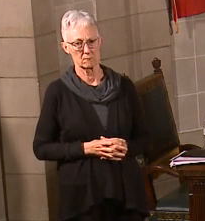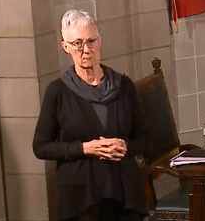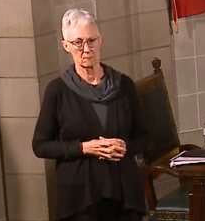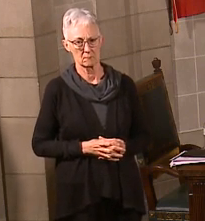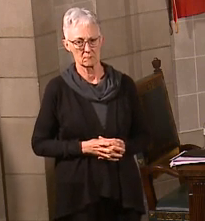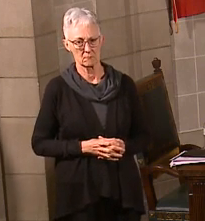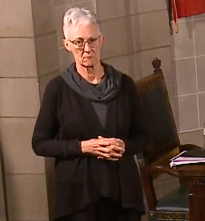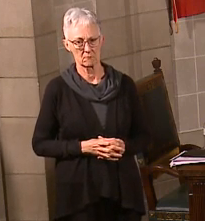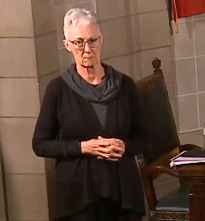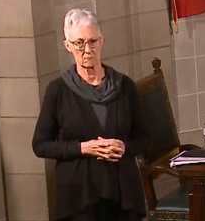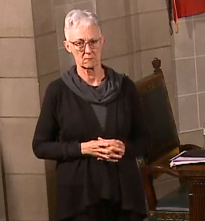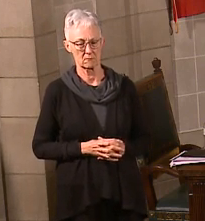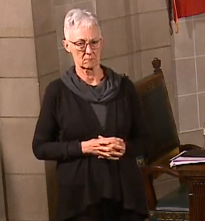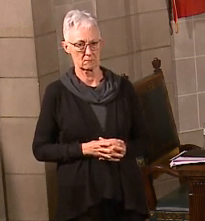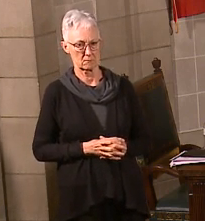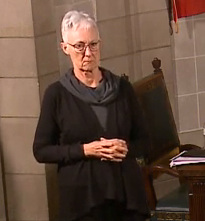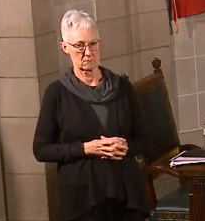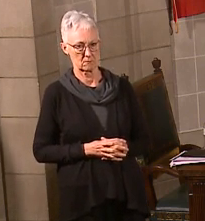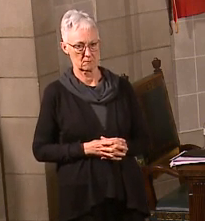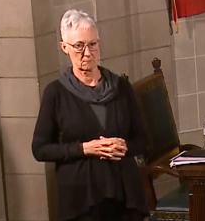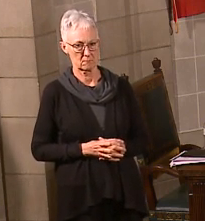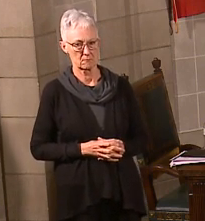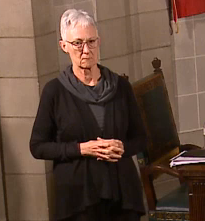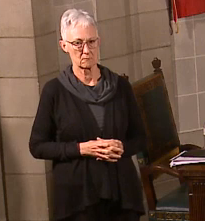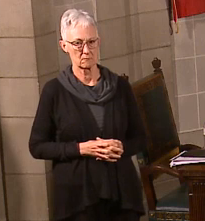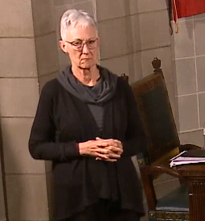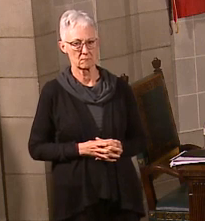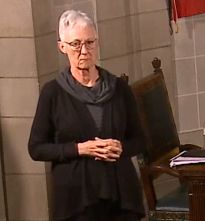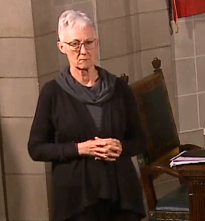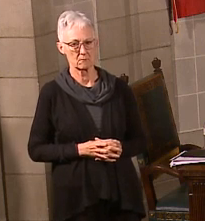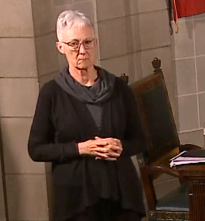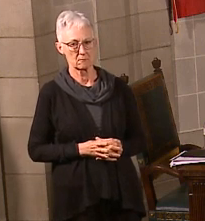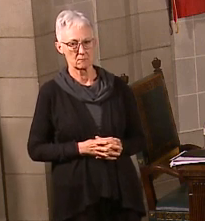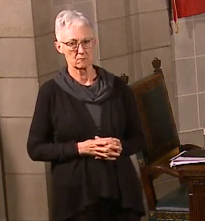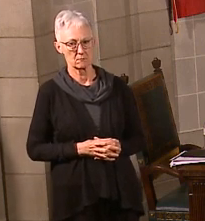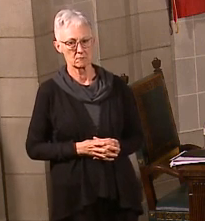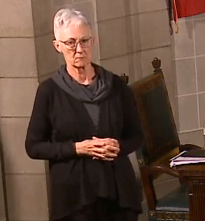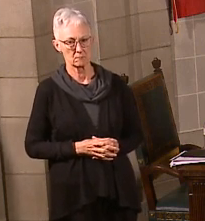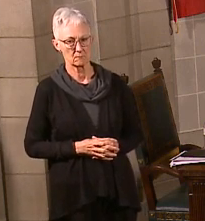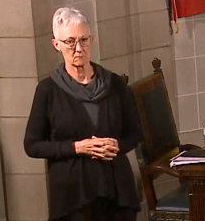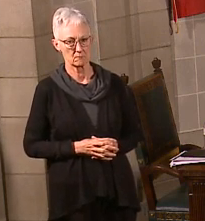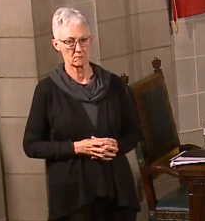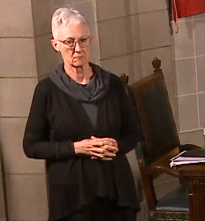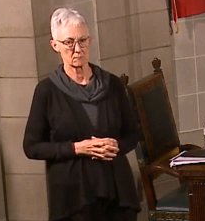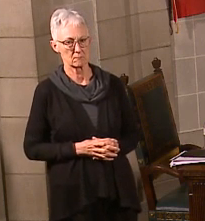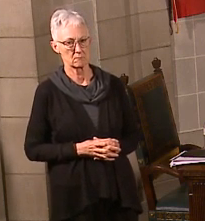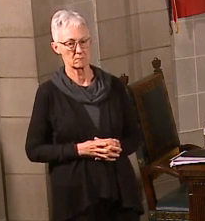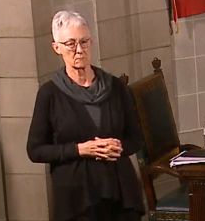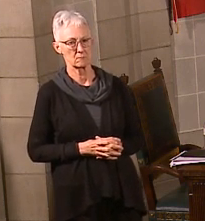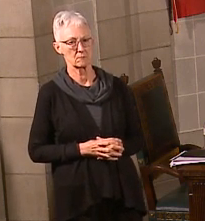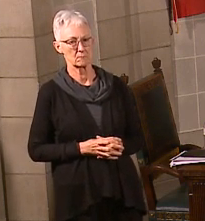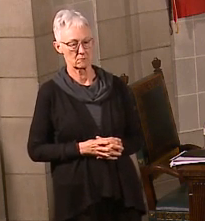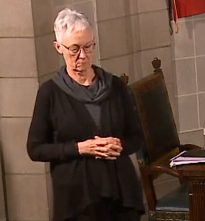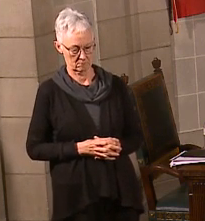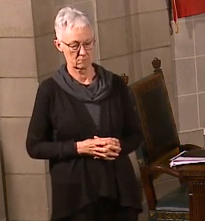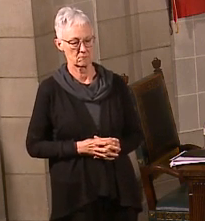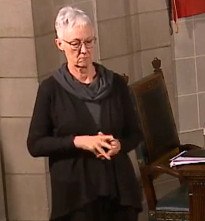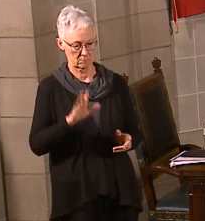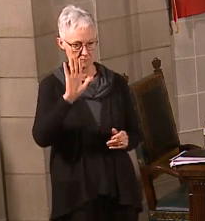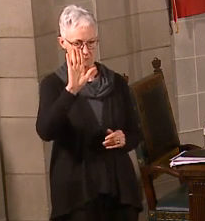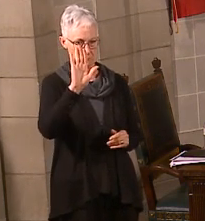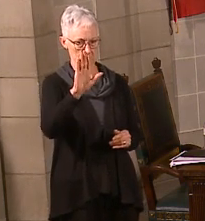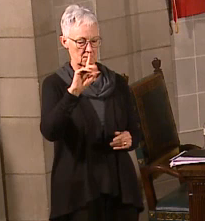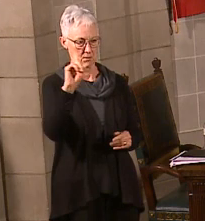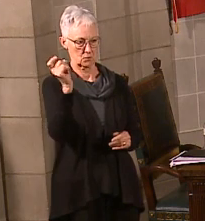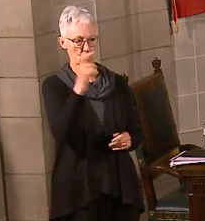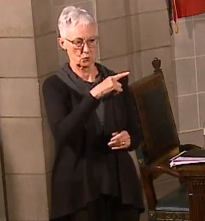of frontline emergency service providers. Is that something you would consider doing? Would that benefit them in any way? So, again,